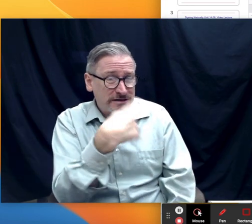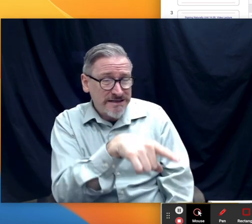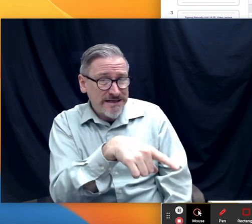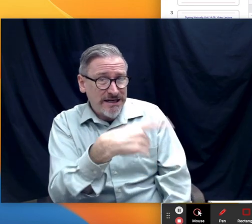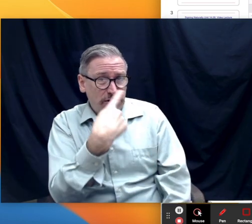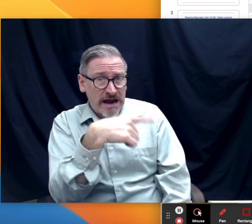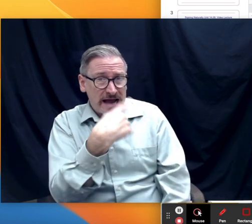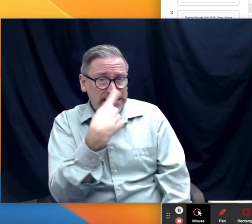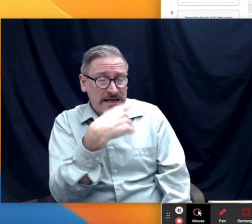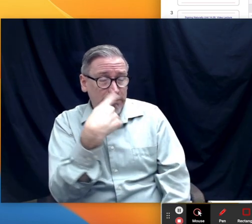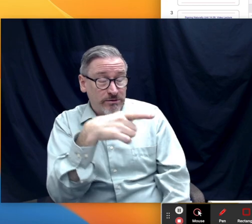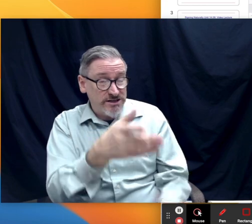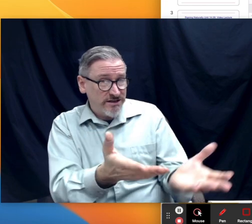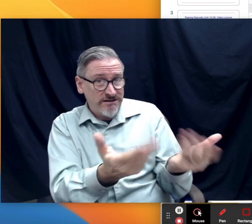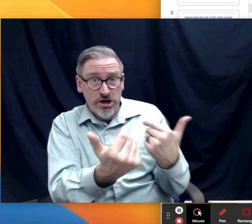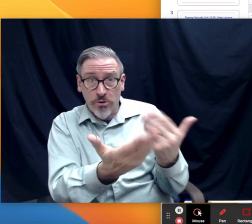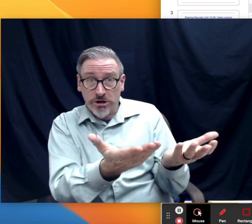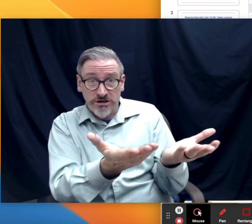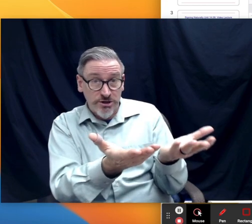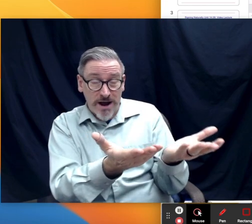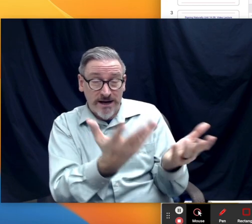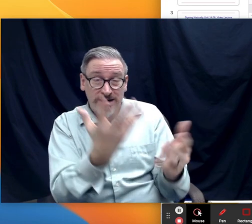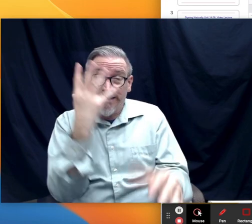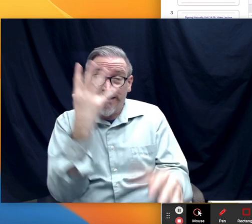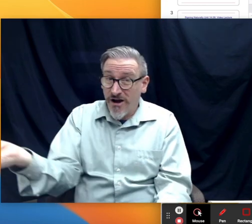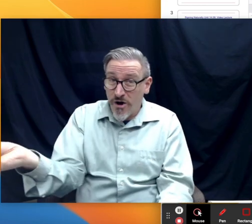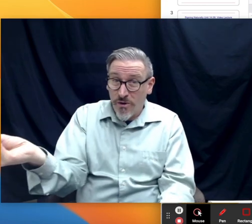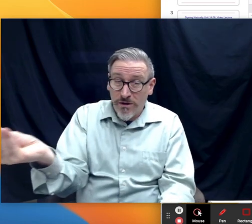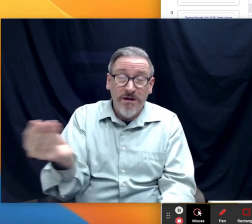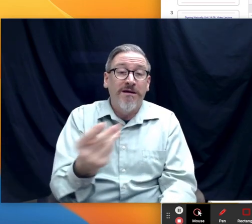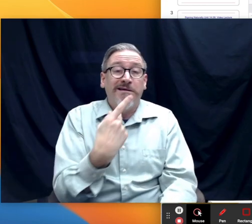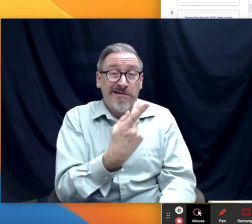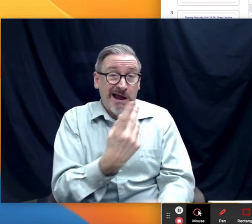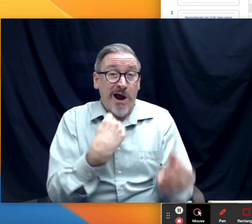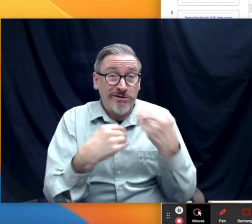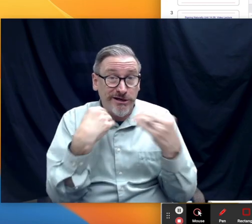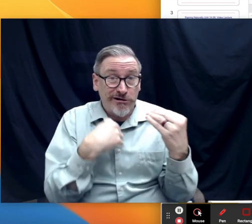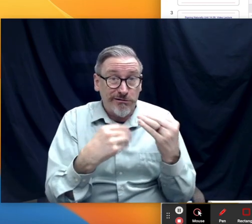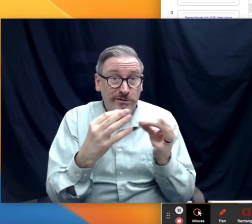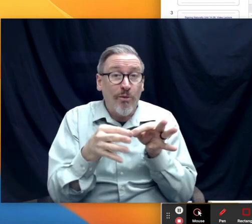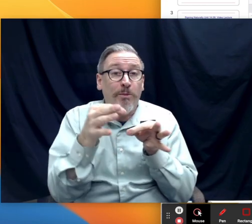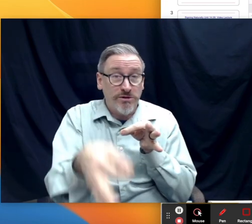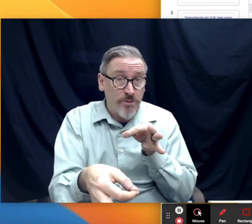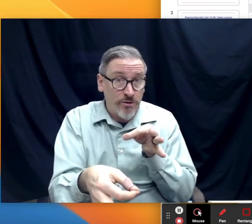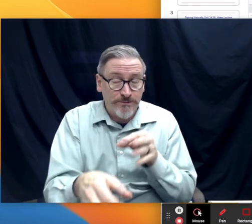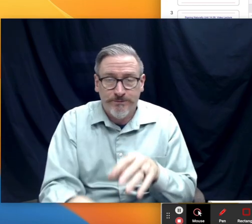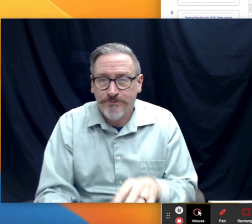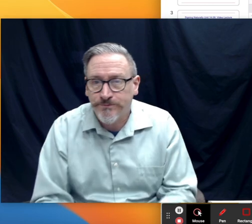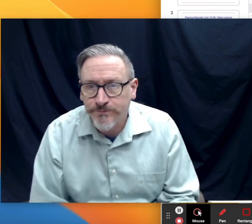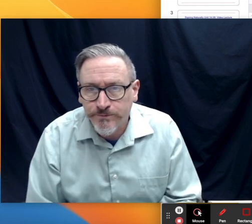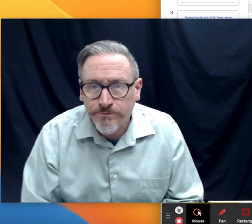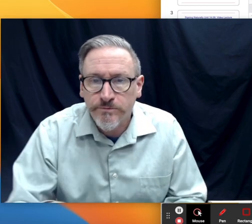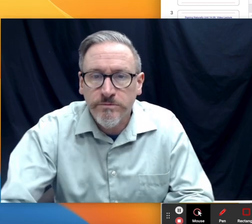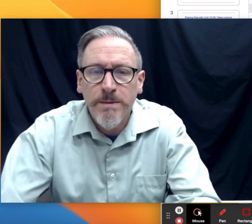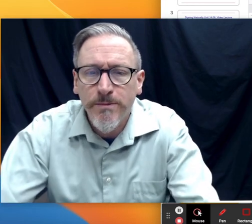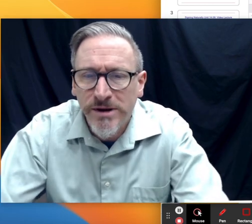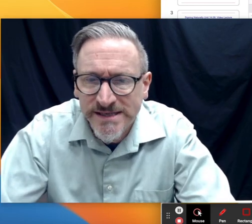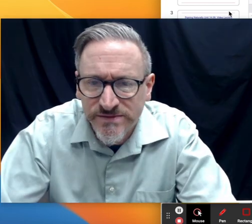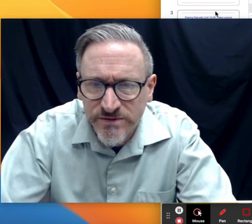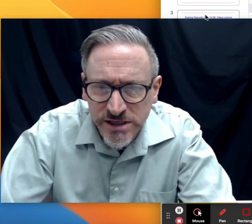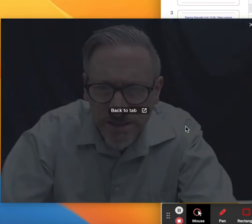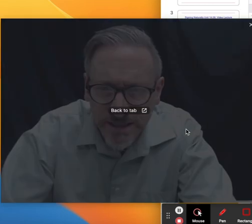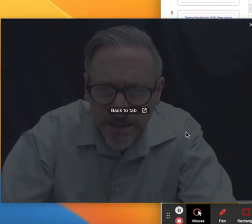you're asking the coworker, do you mind if I go? Our dinner will postpone. Let me